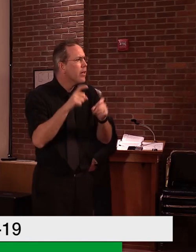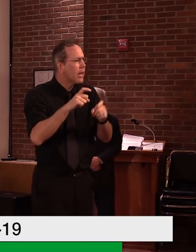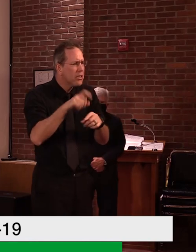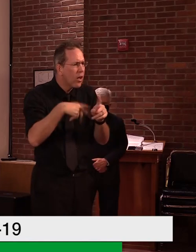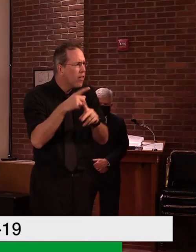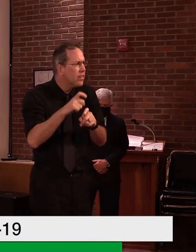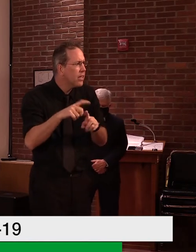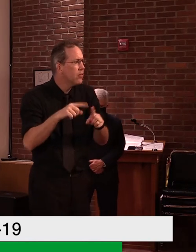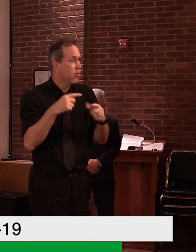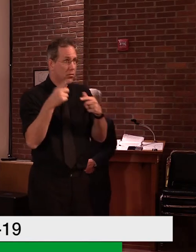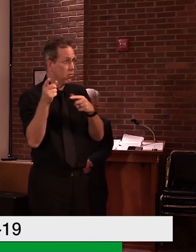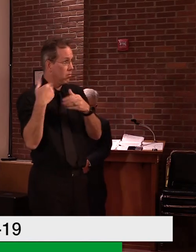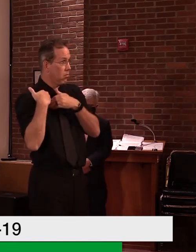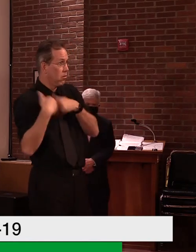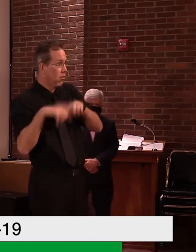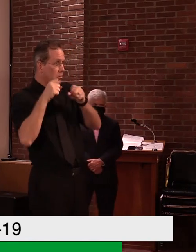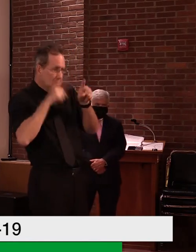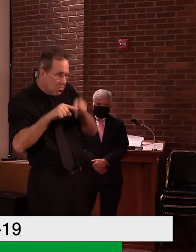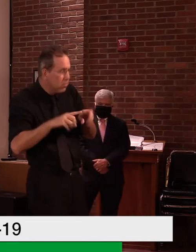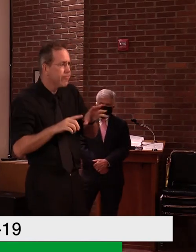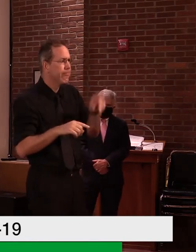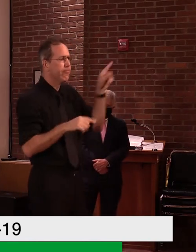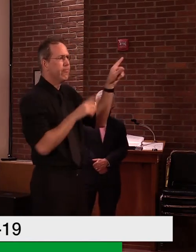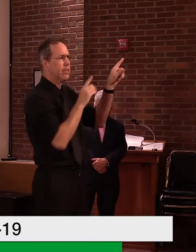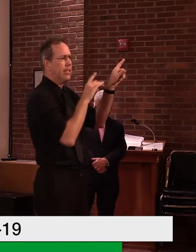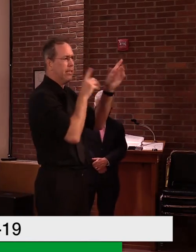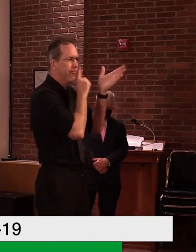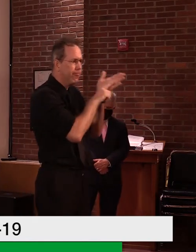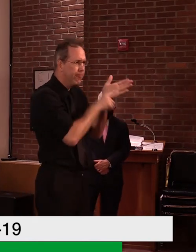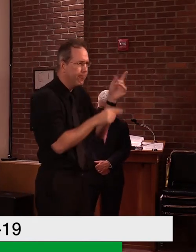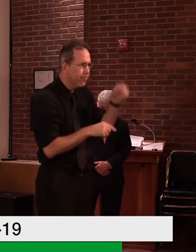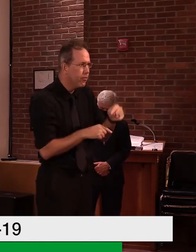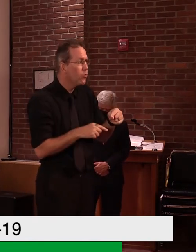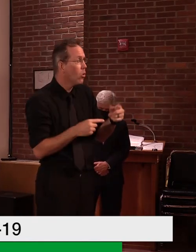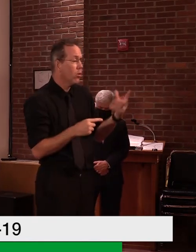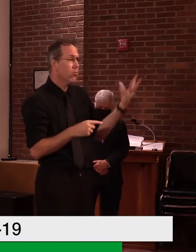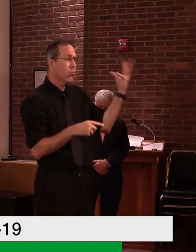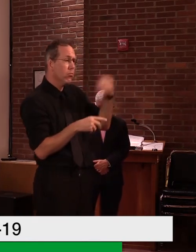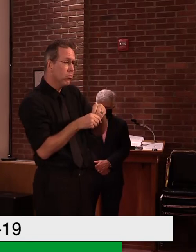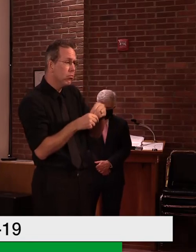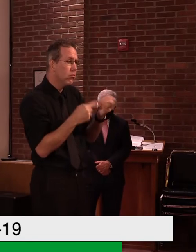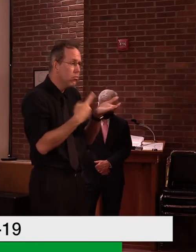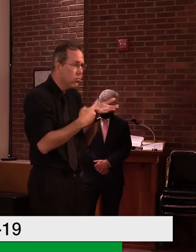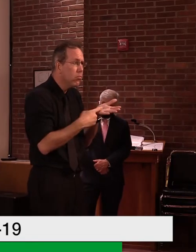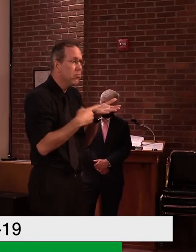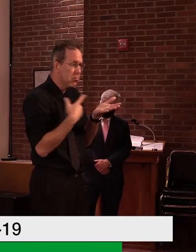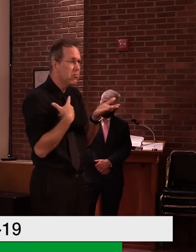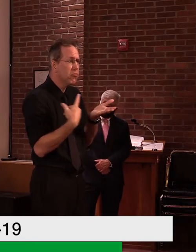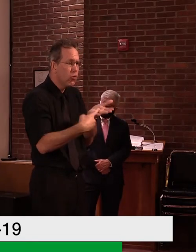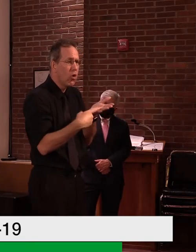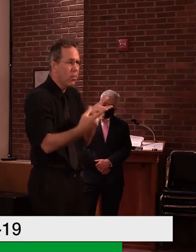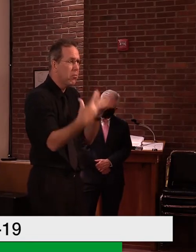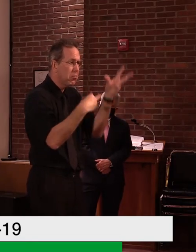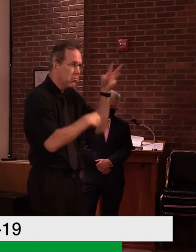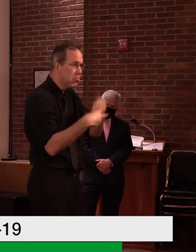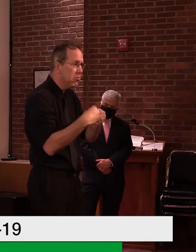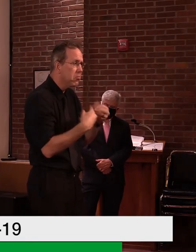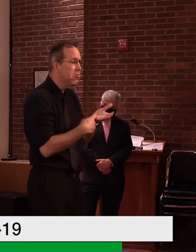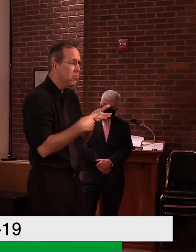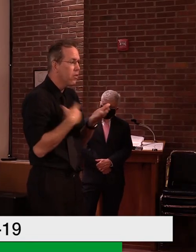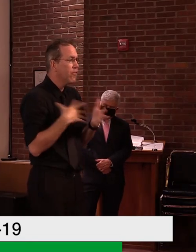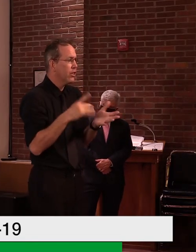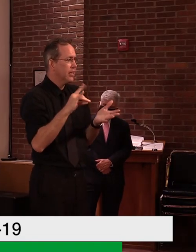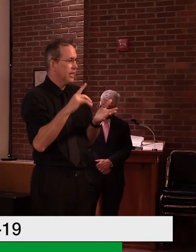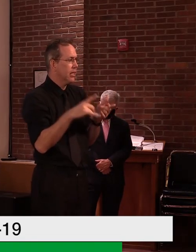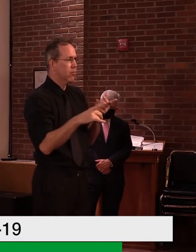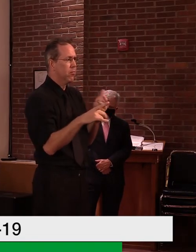But the FDA was also in on the call. They've assigned a research scientist PhD